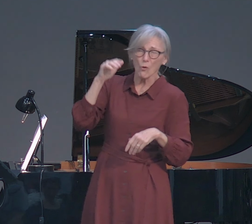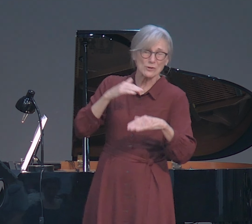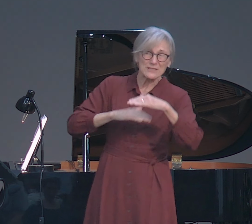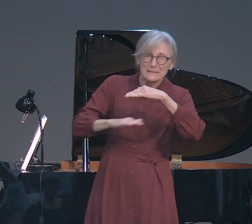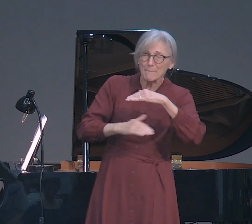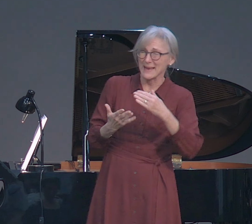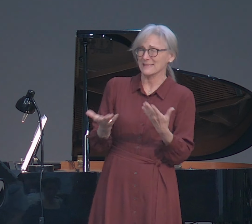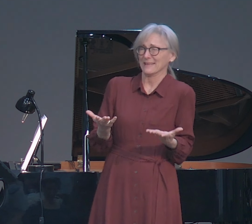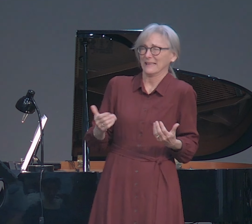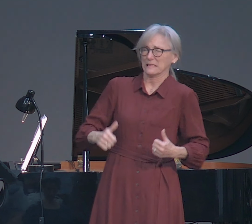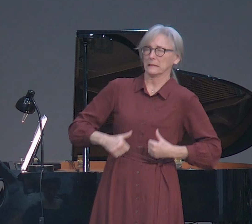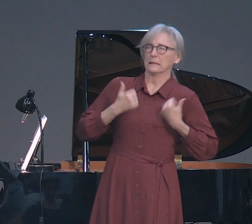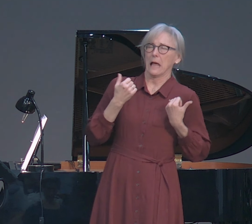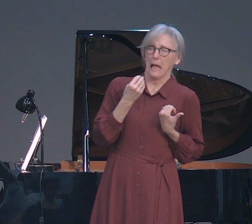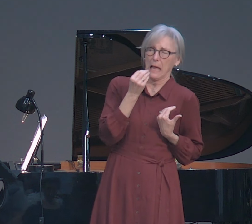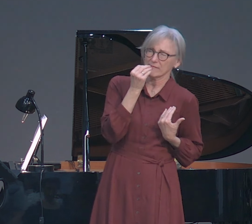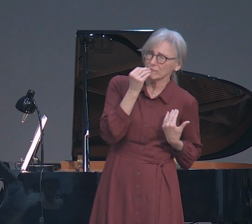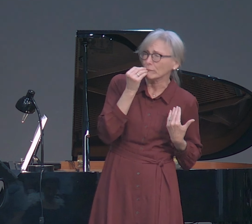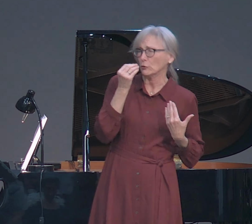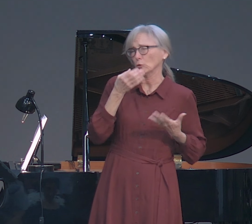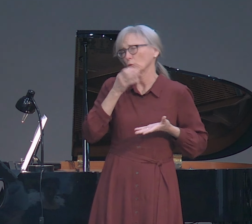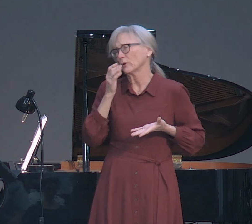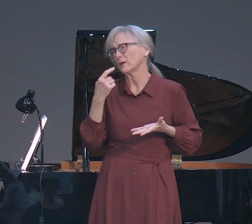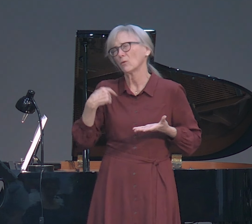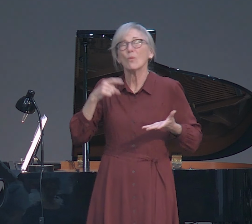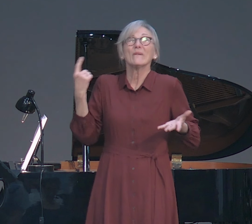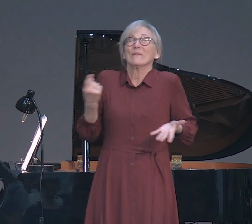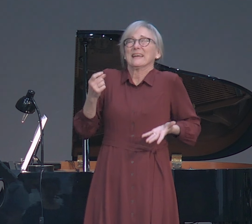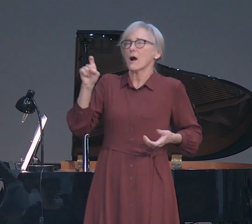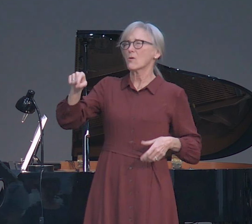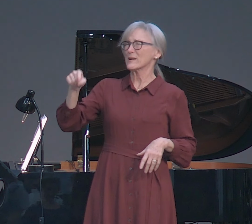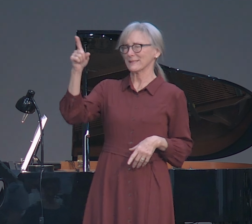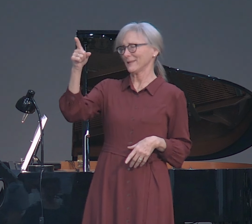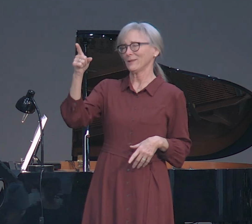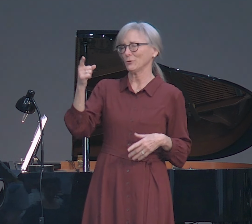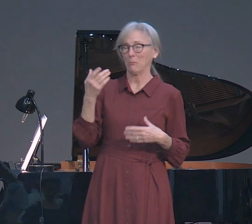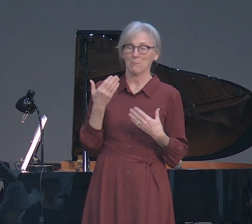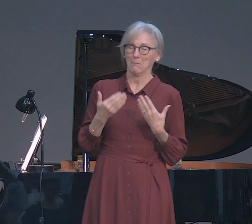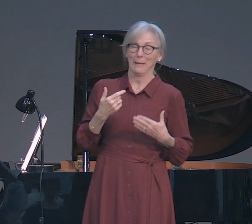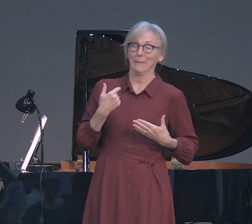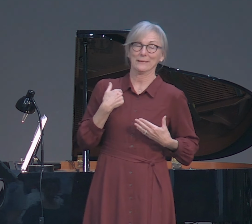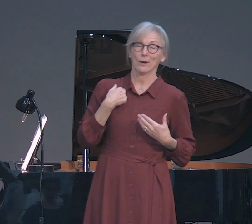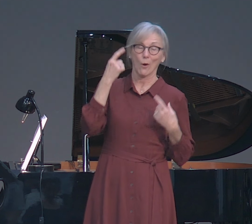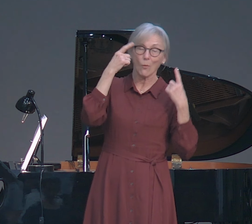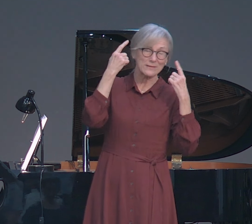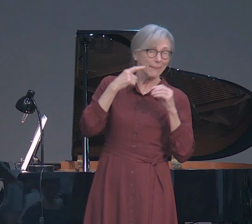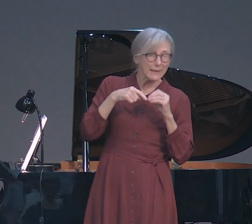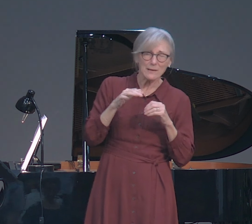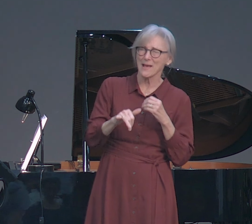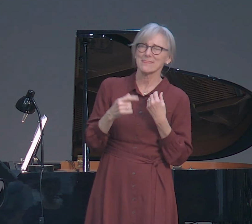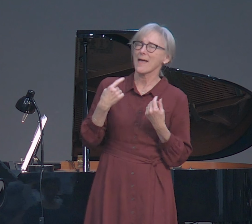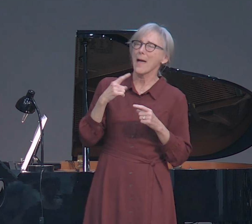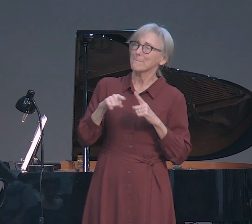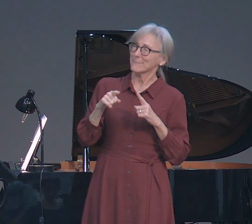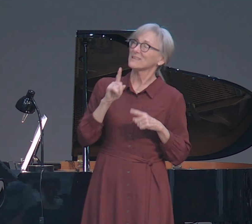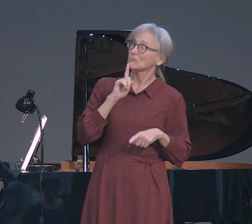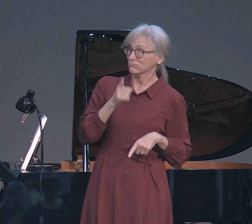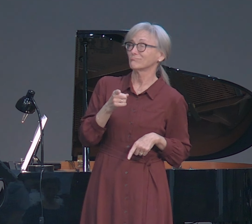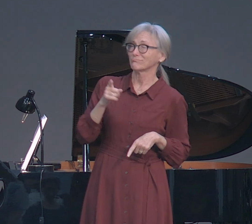life. Lord, we're always in need of you. Whether or not we acknowledge or recognize it, we always need you.